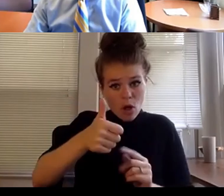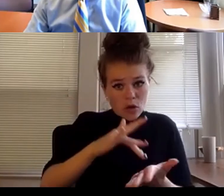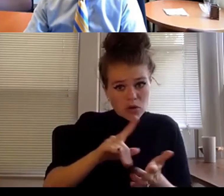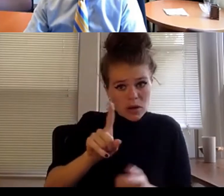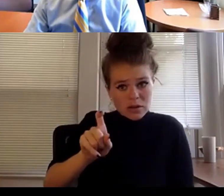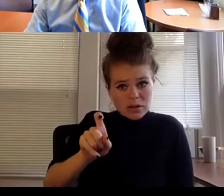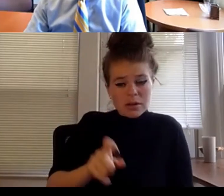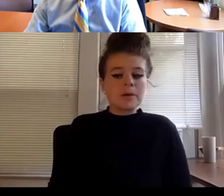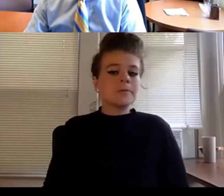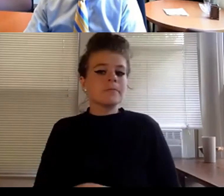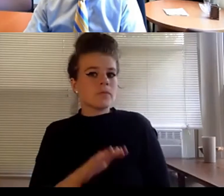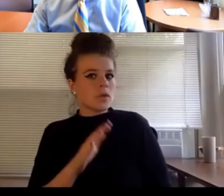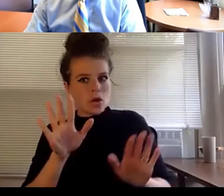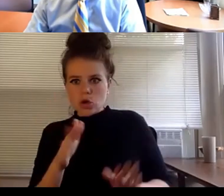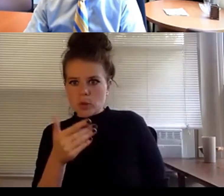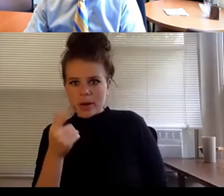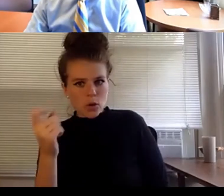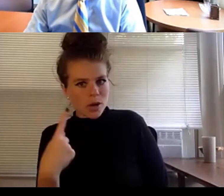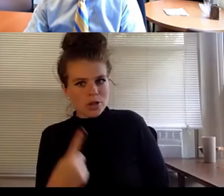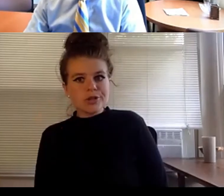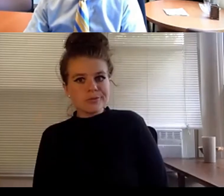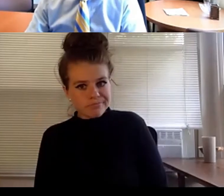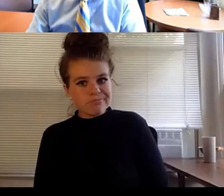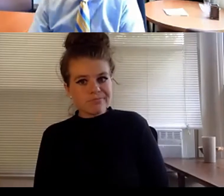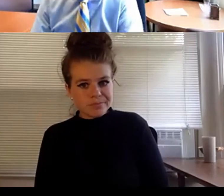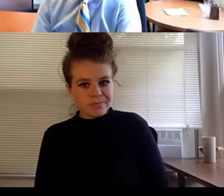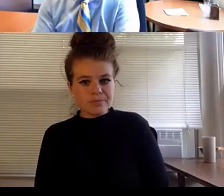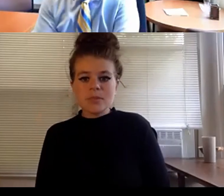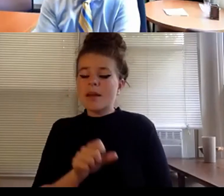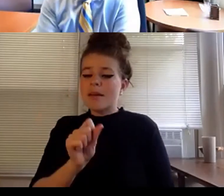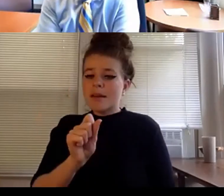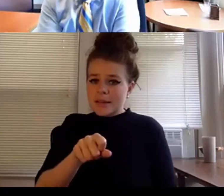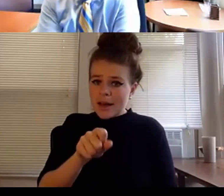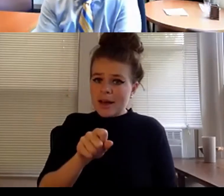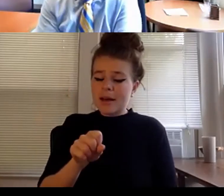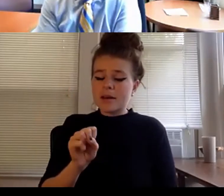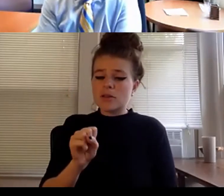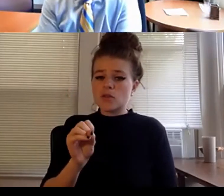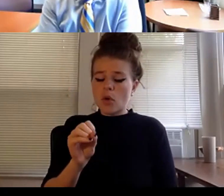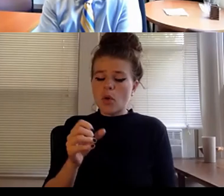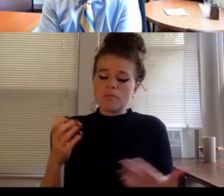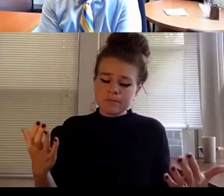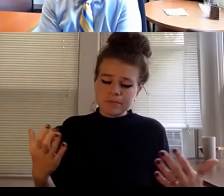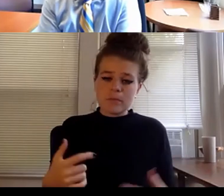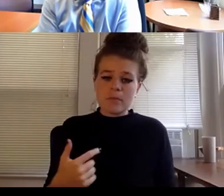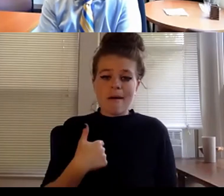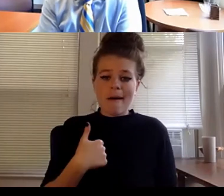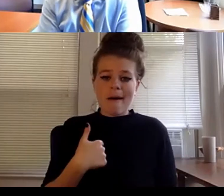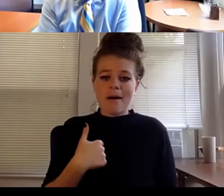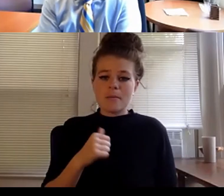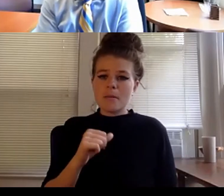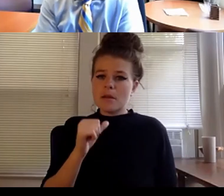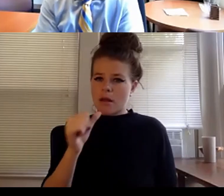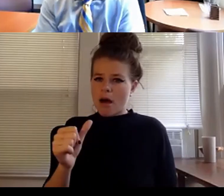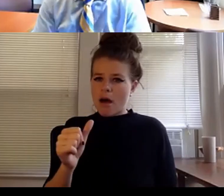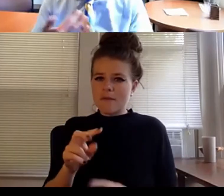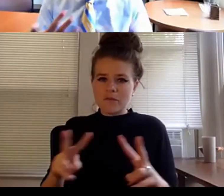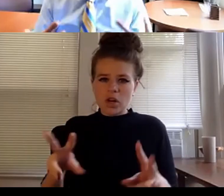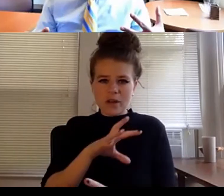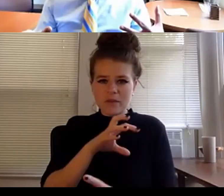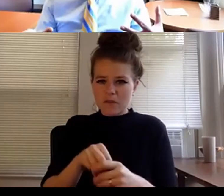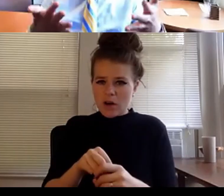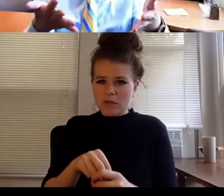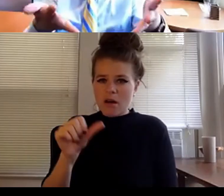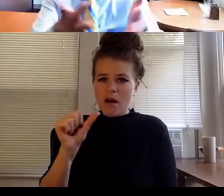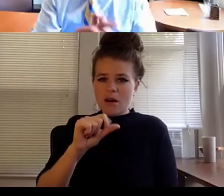great question. That's a really great question. Yeah, so, I'm not very involved in the